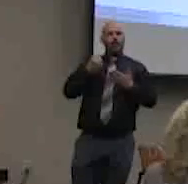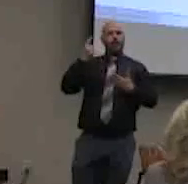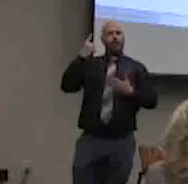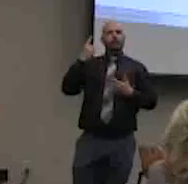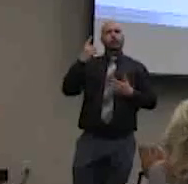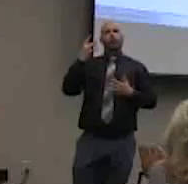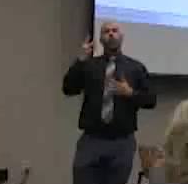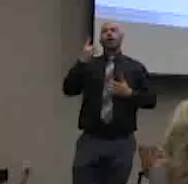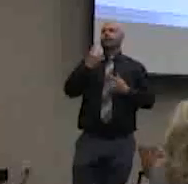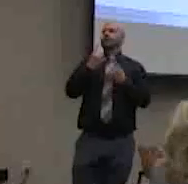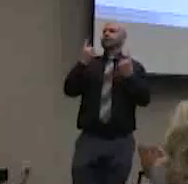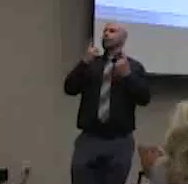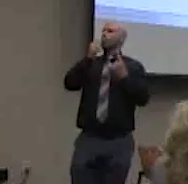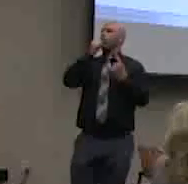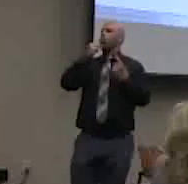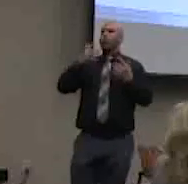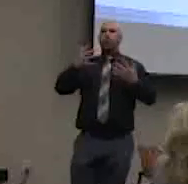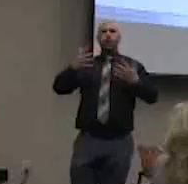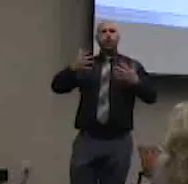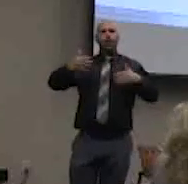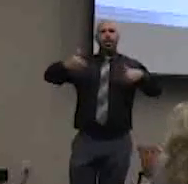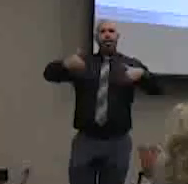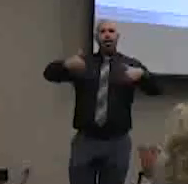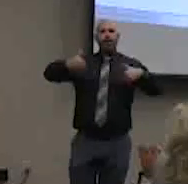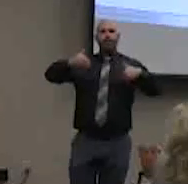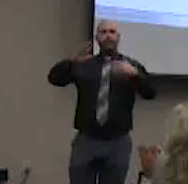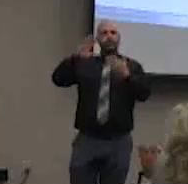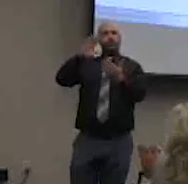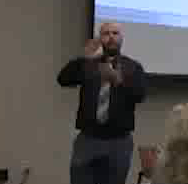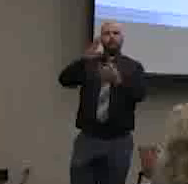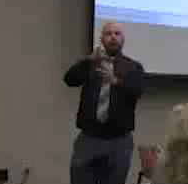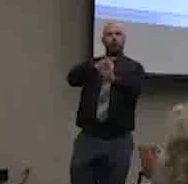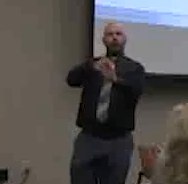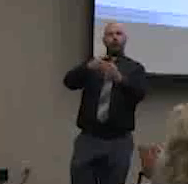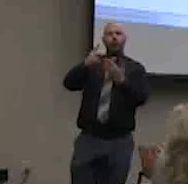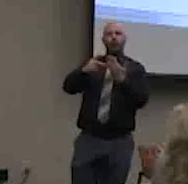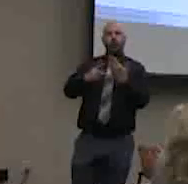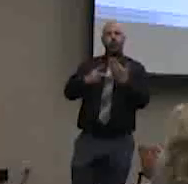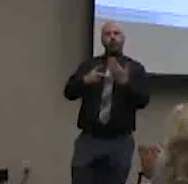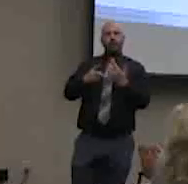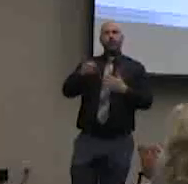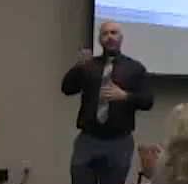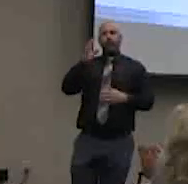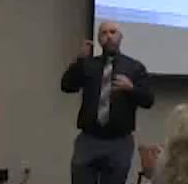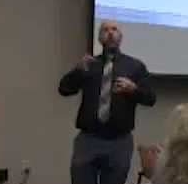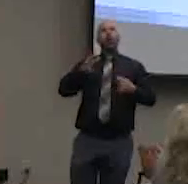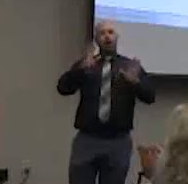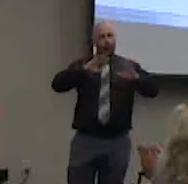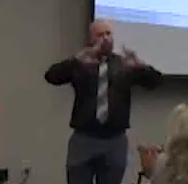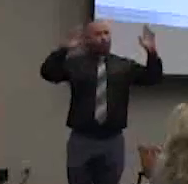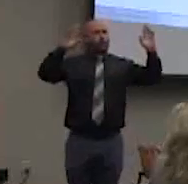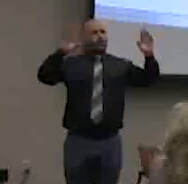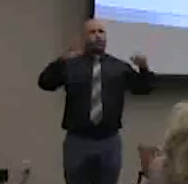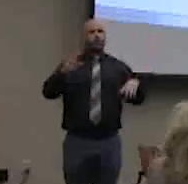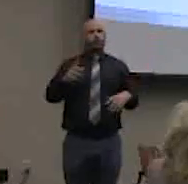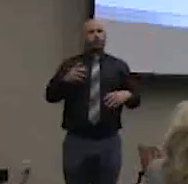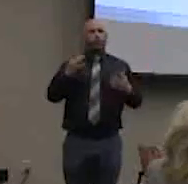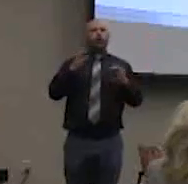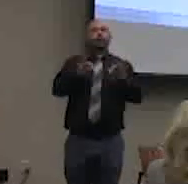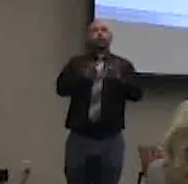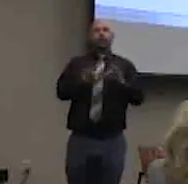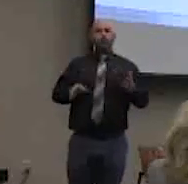isn't already sort of part there is going to say, yep, ready to do the big lift that is obviously important. Yeah, and